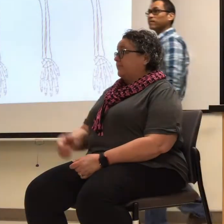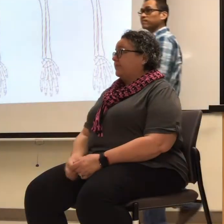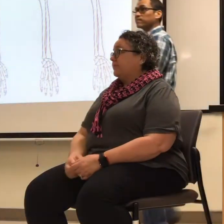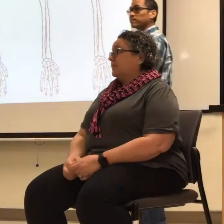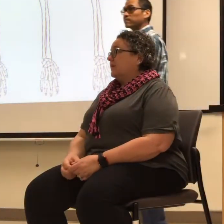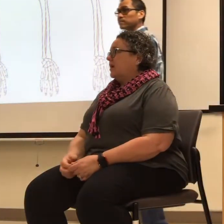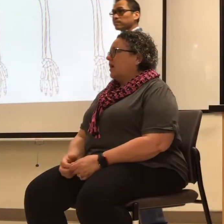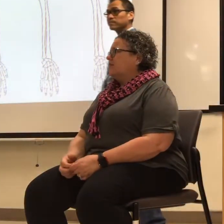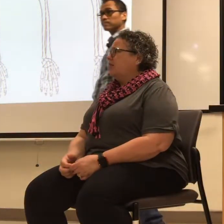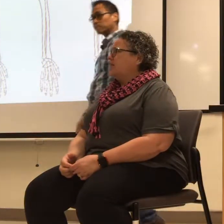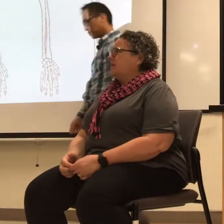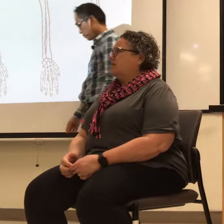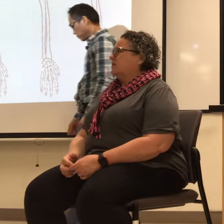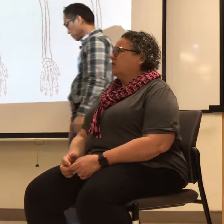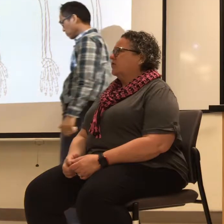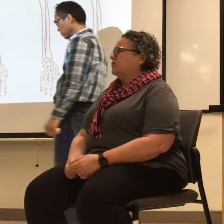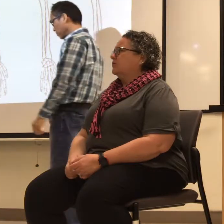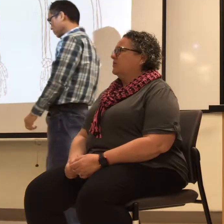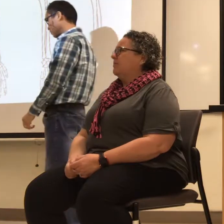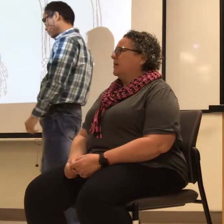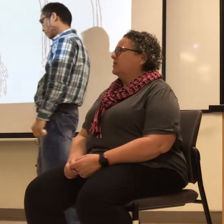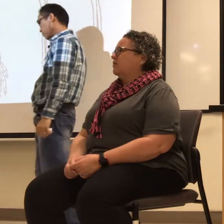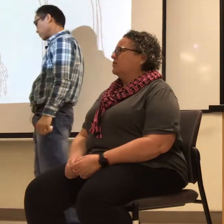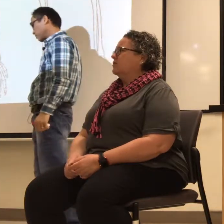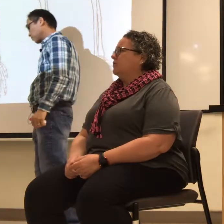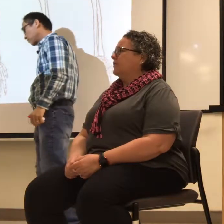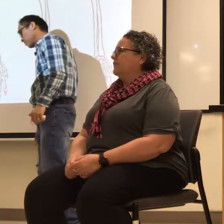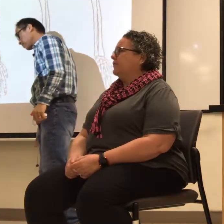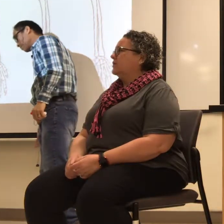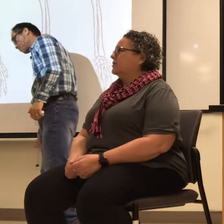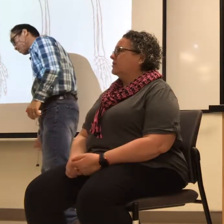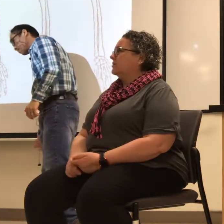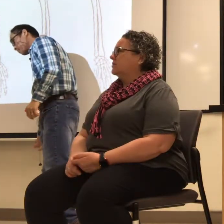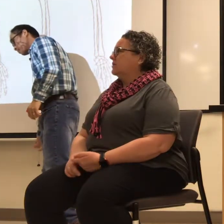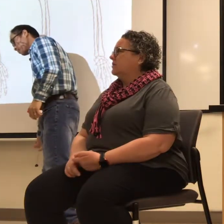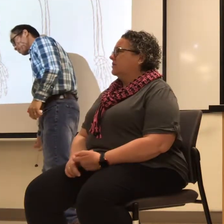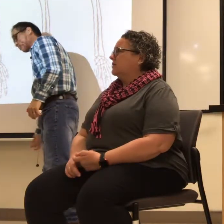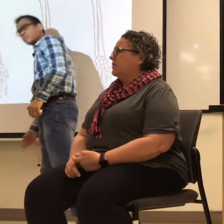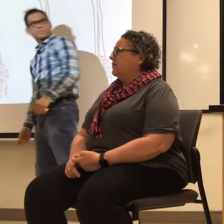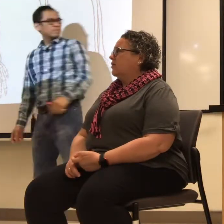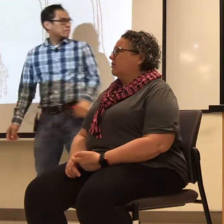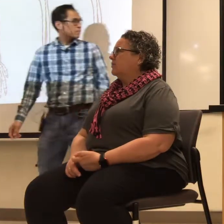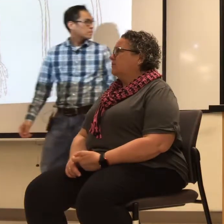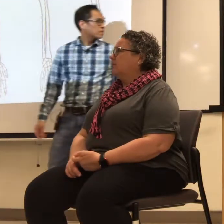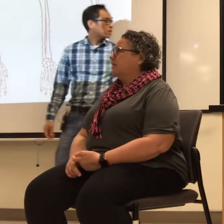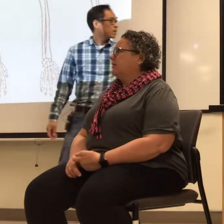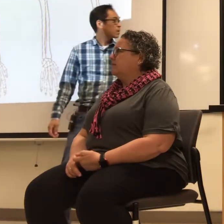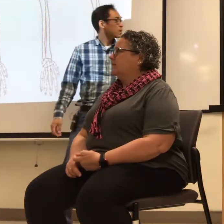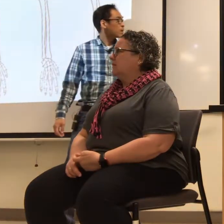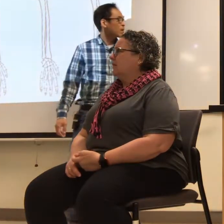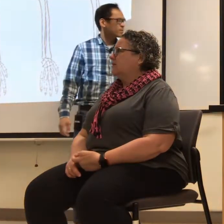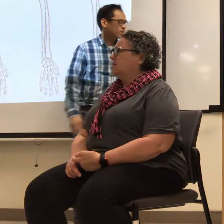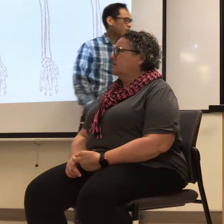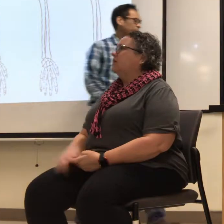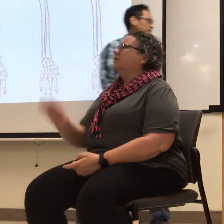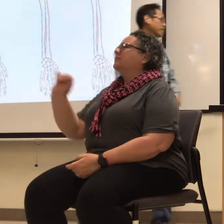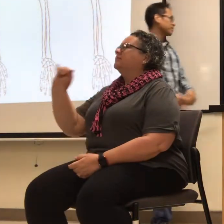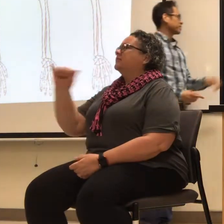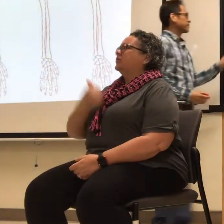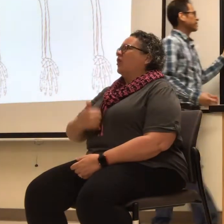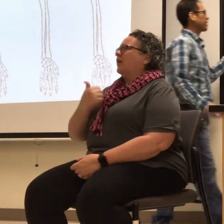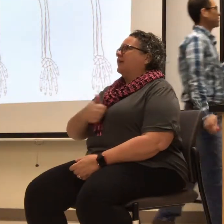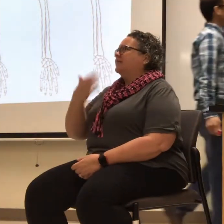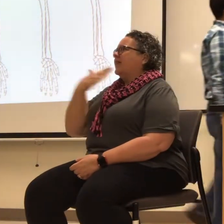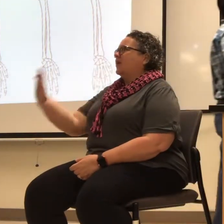Go ahead. I thought that the tarsals, the metatarsals were the foot, and the carpals were the... Oh, I'm sorry.